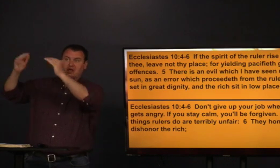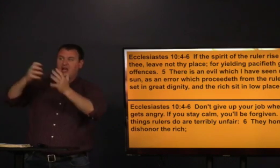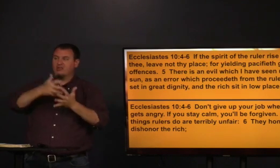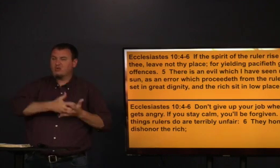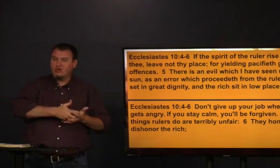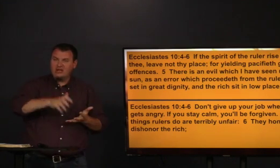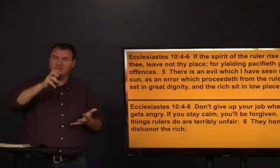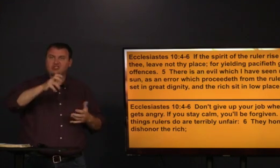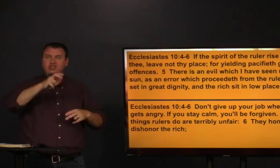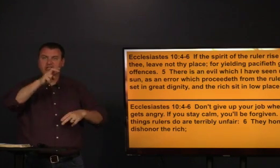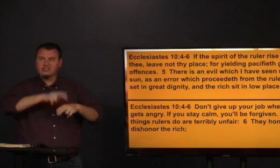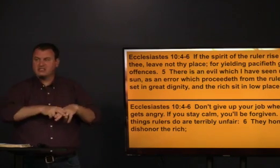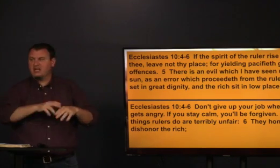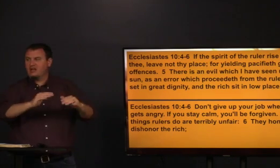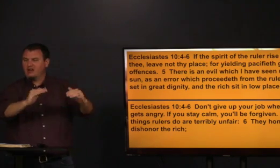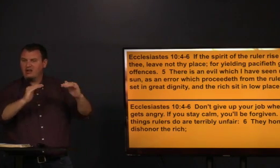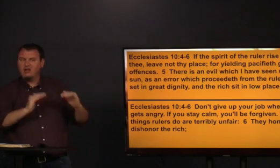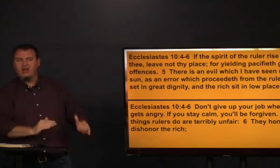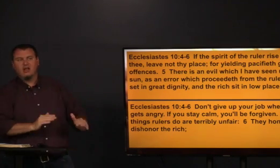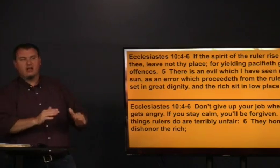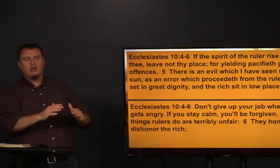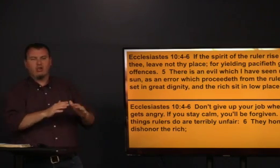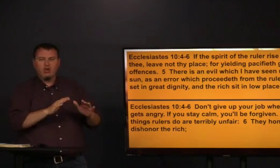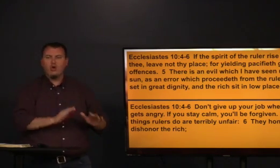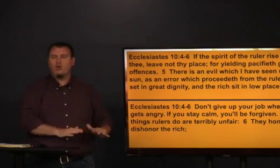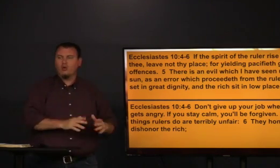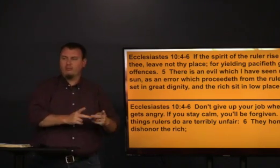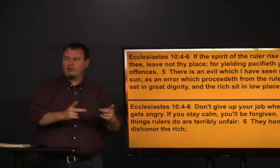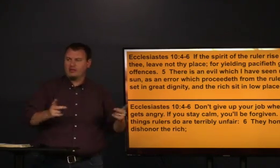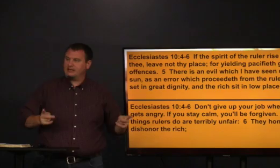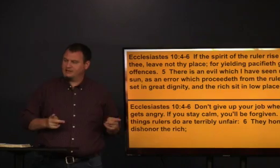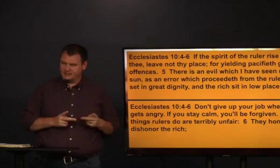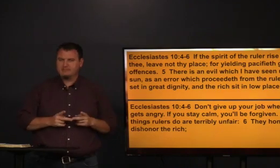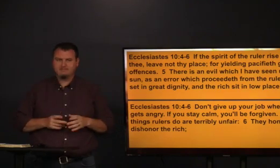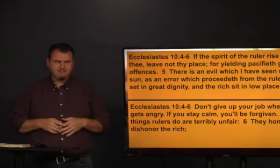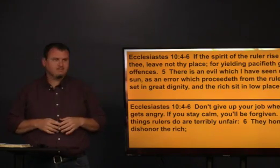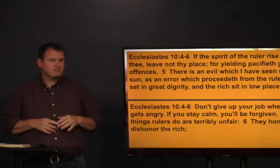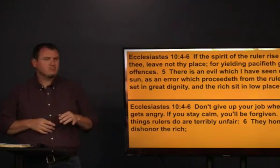and the rich sit in a low place.